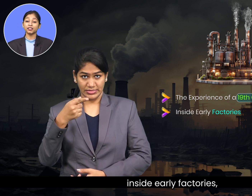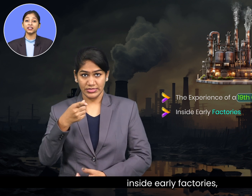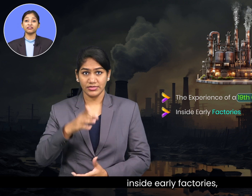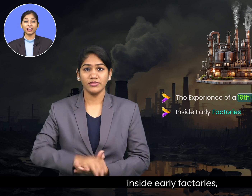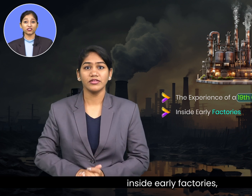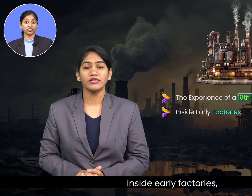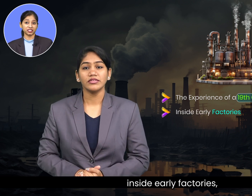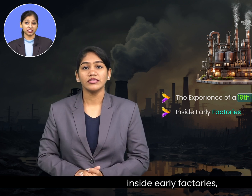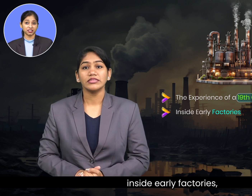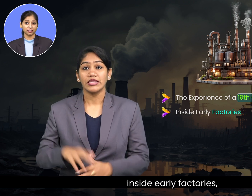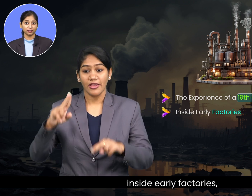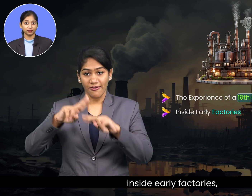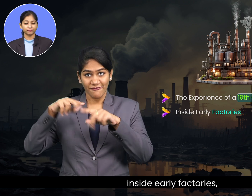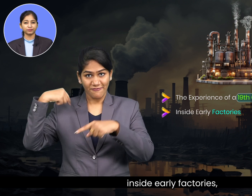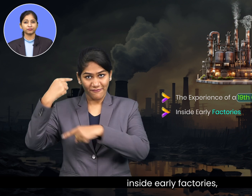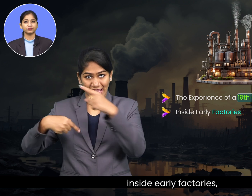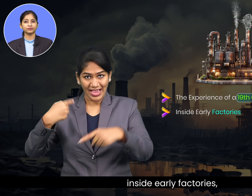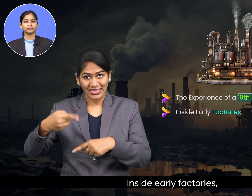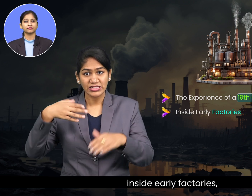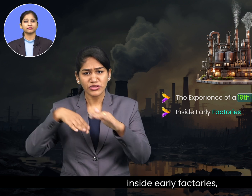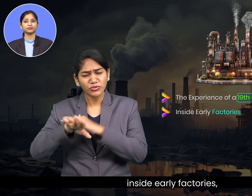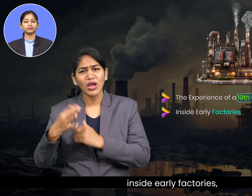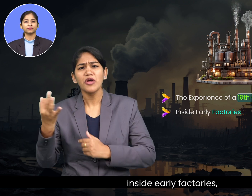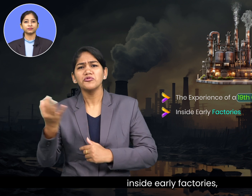Inside early factories.